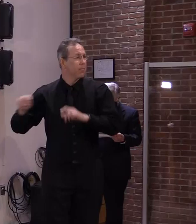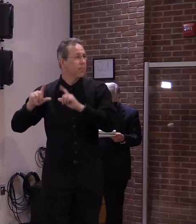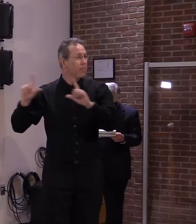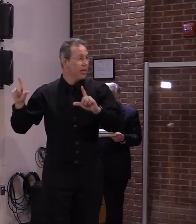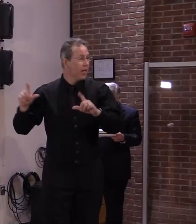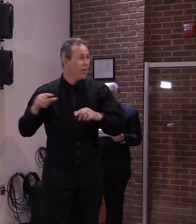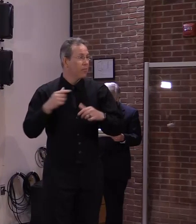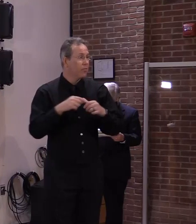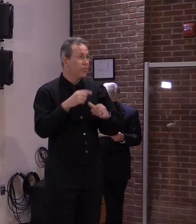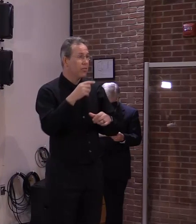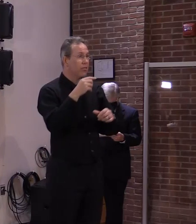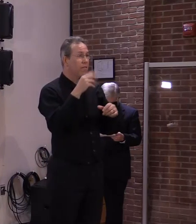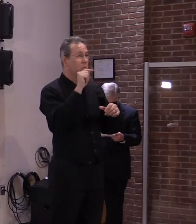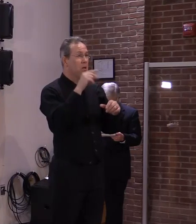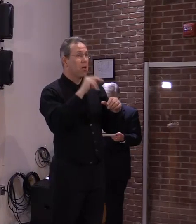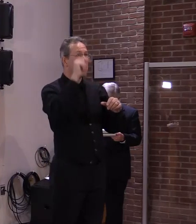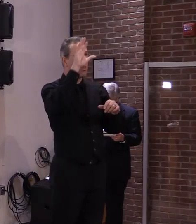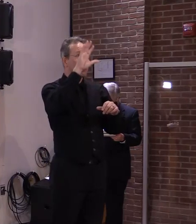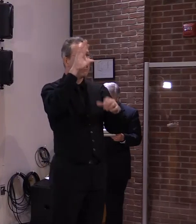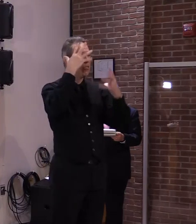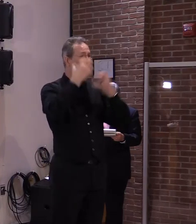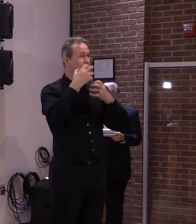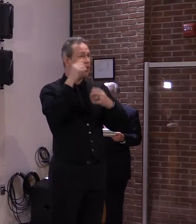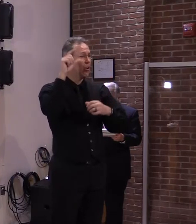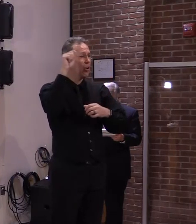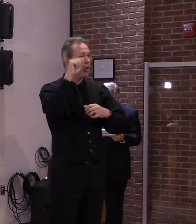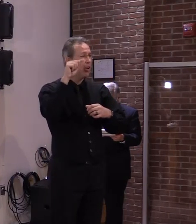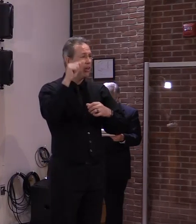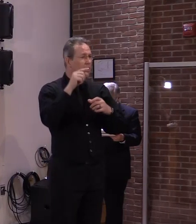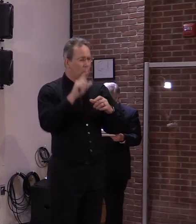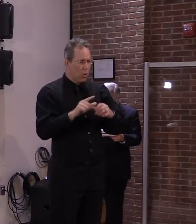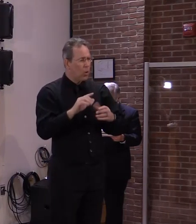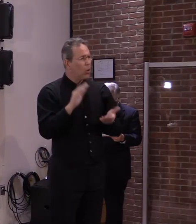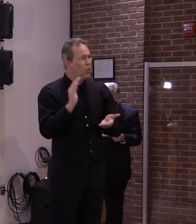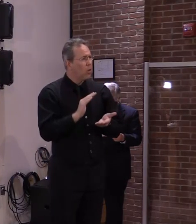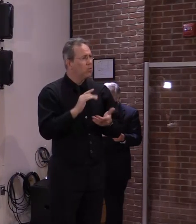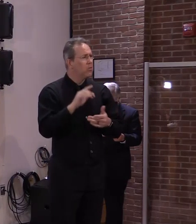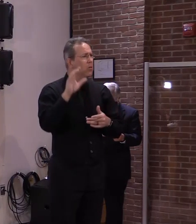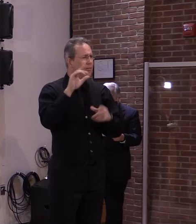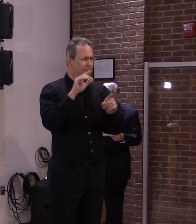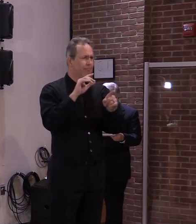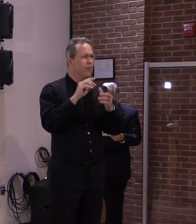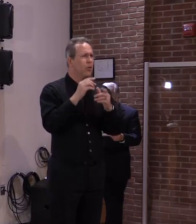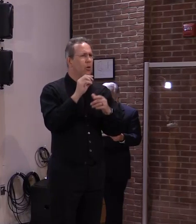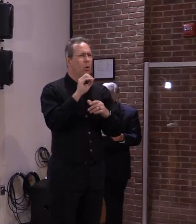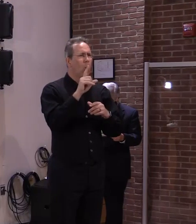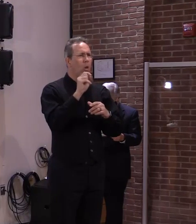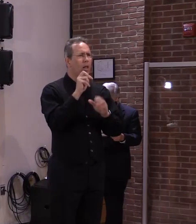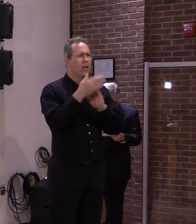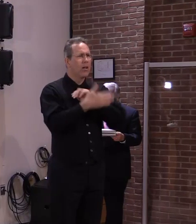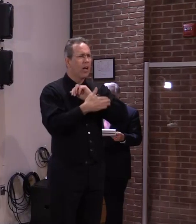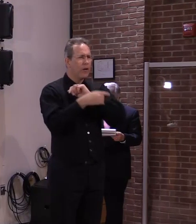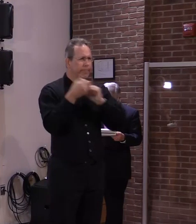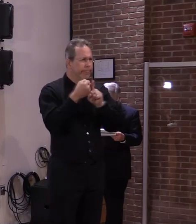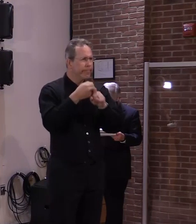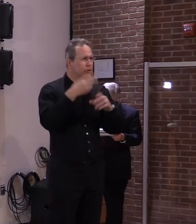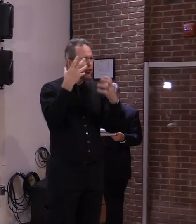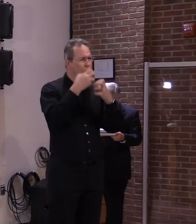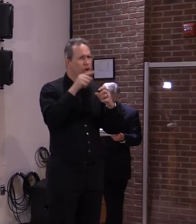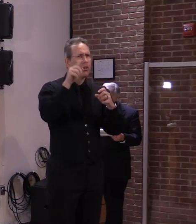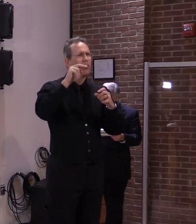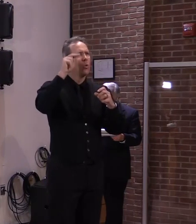activity than southern Vermont, with the exception of Rutland County. So it's hard to